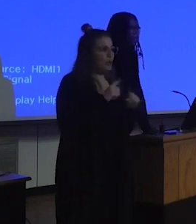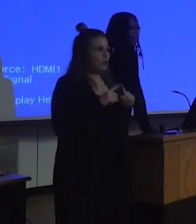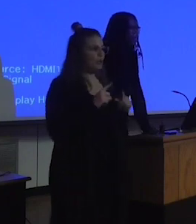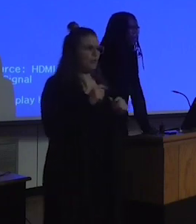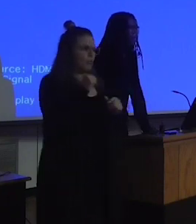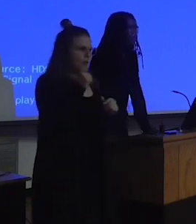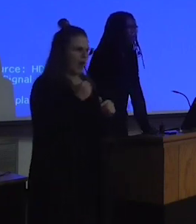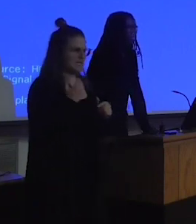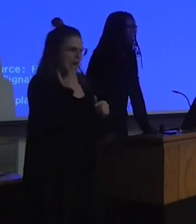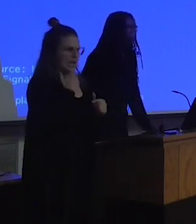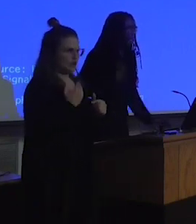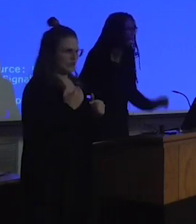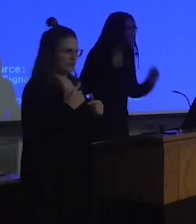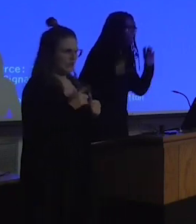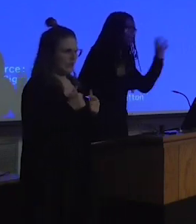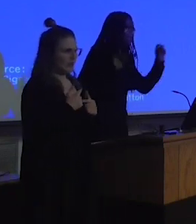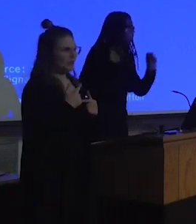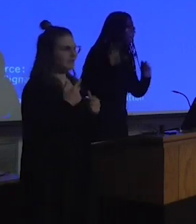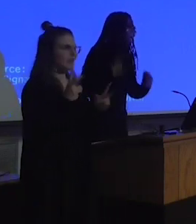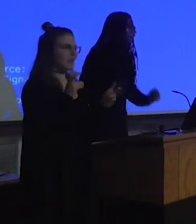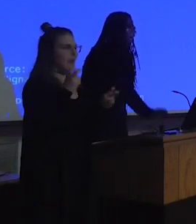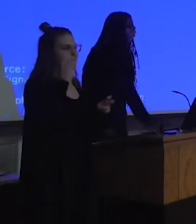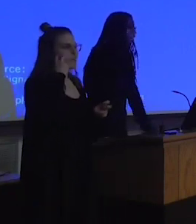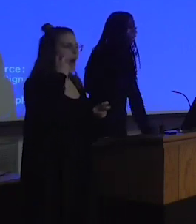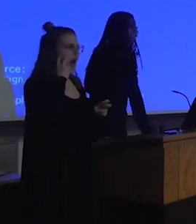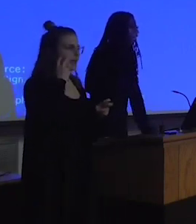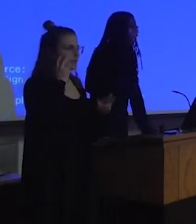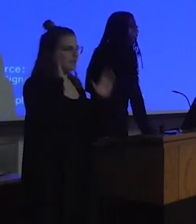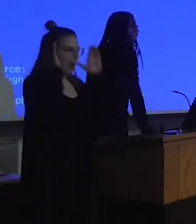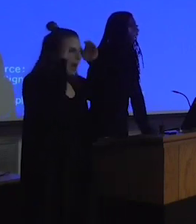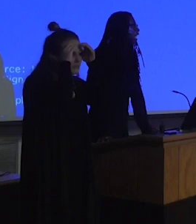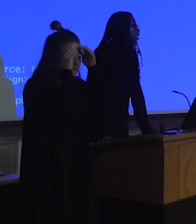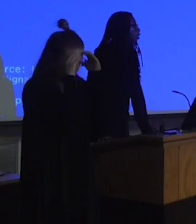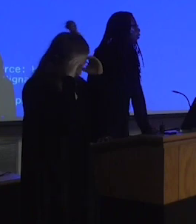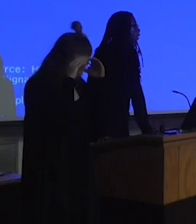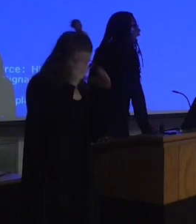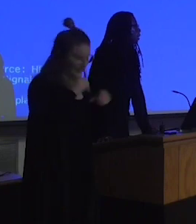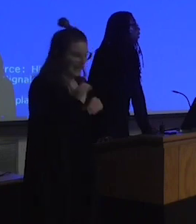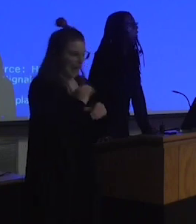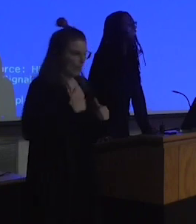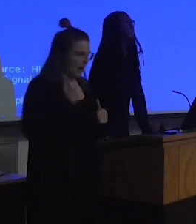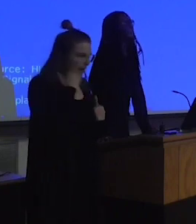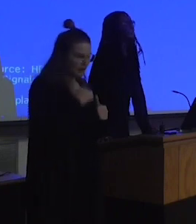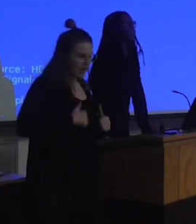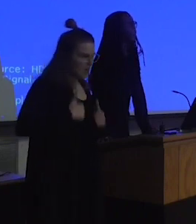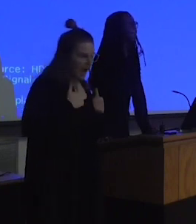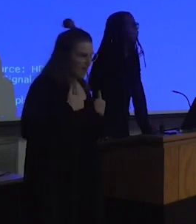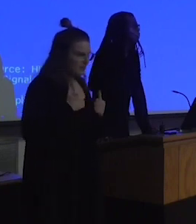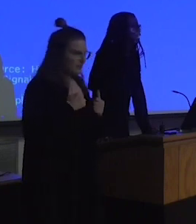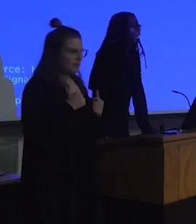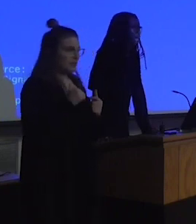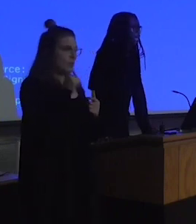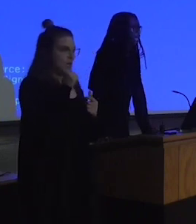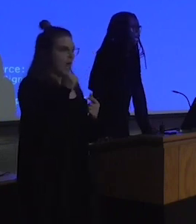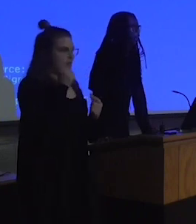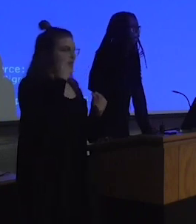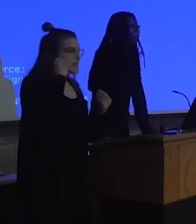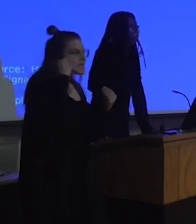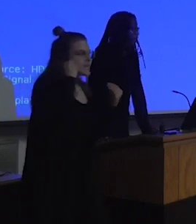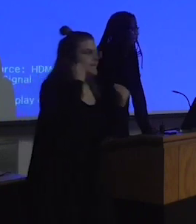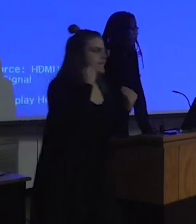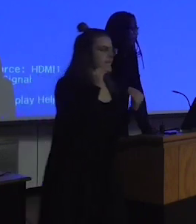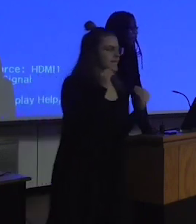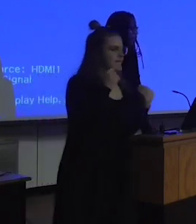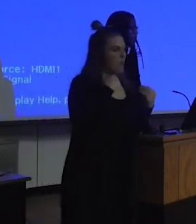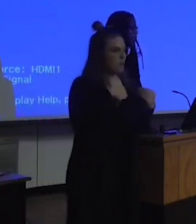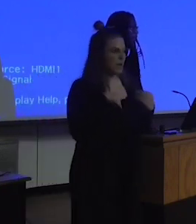about these, like, you know, these blind spots that we have in our everyday lives. And so, yeah, we aren't going around thinking that